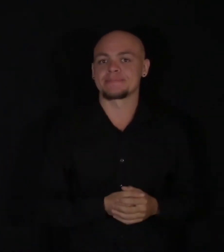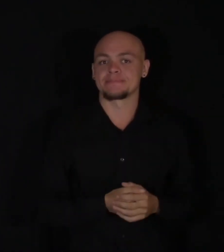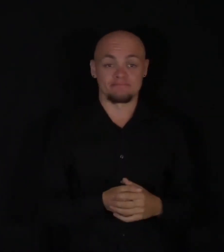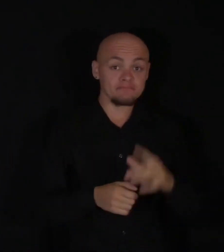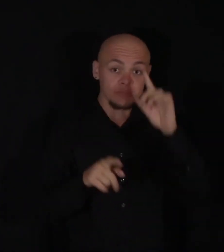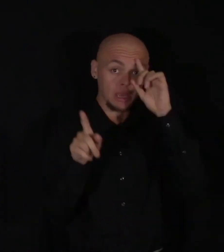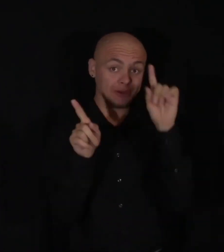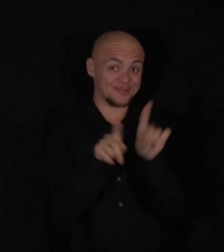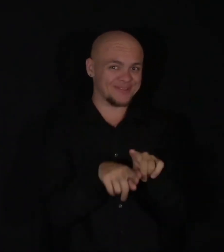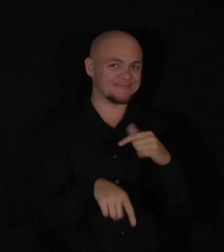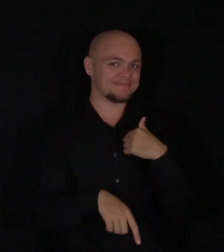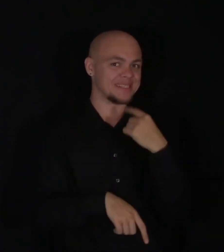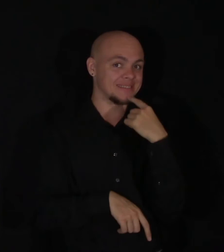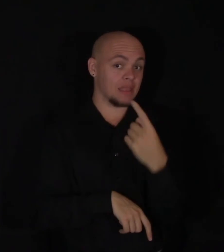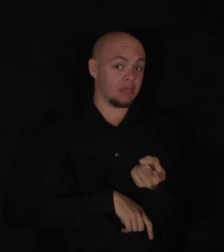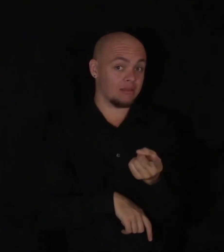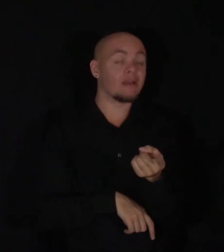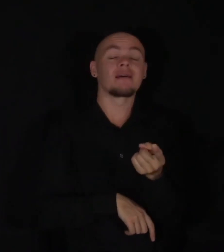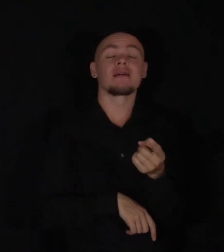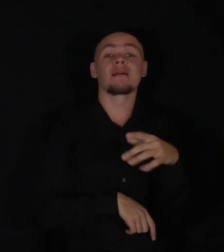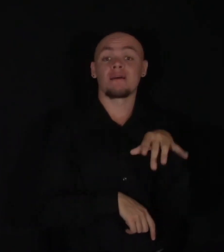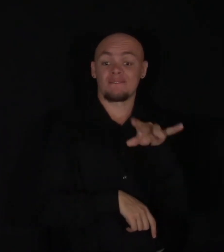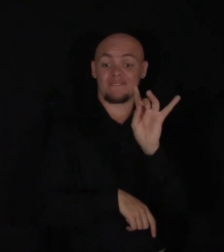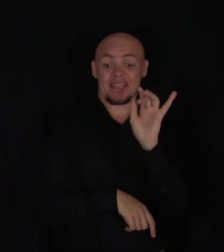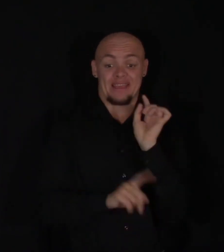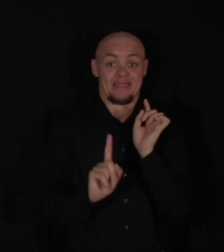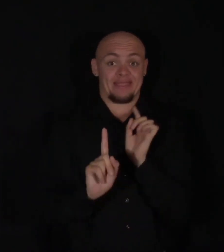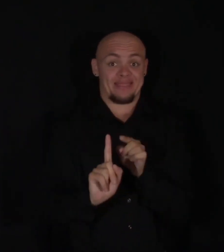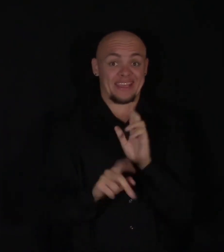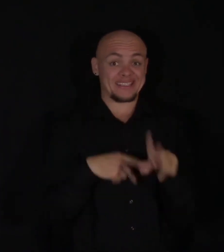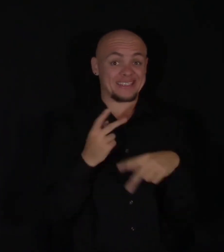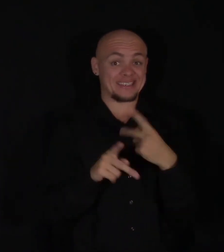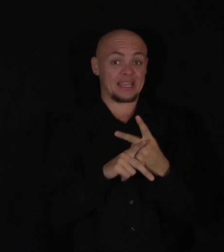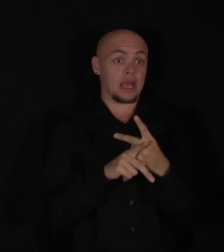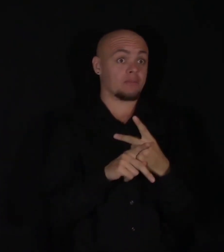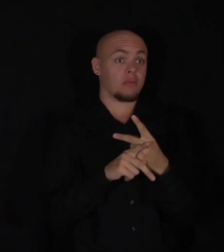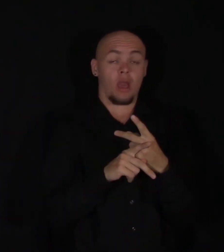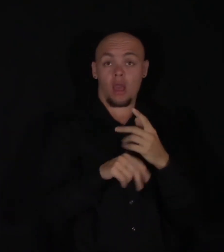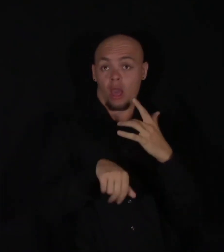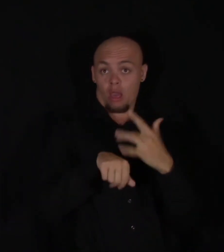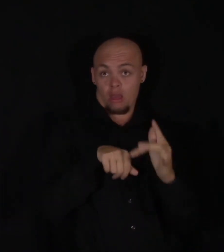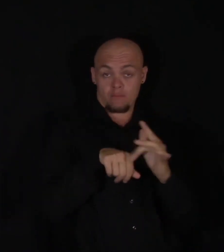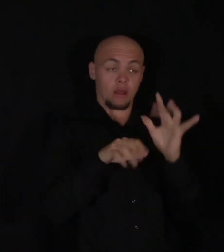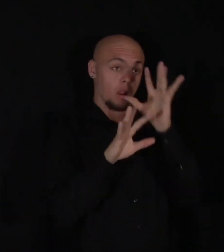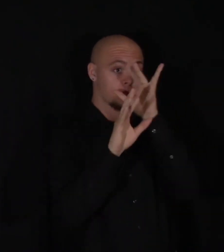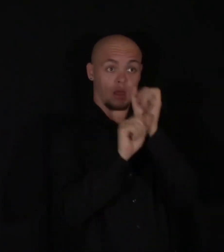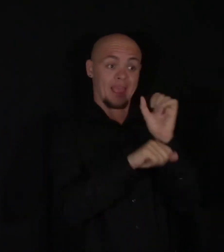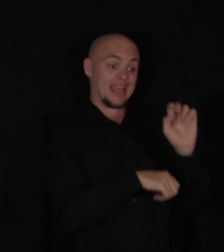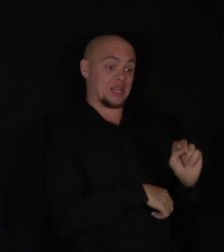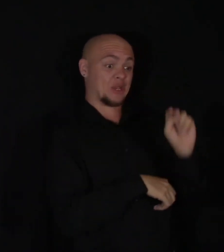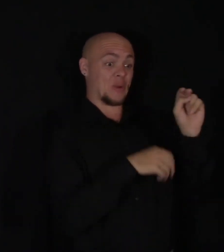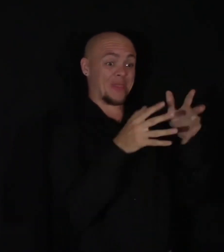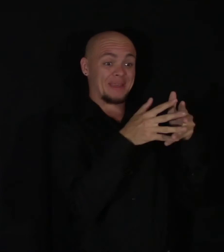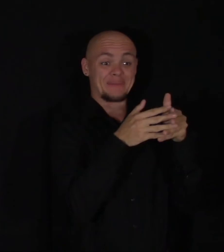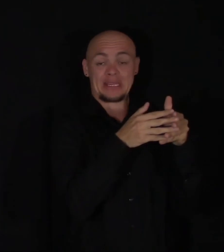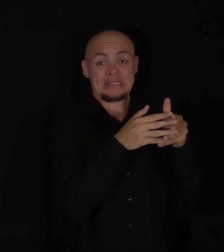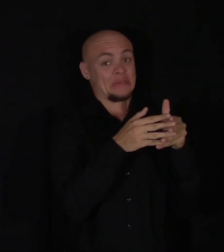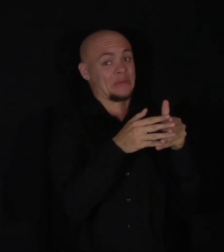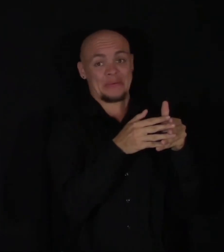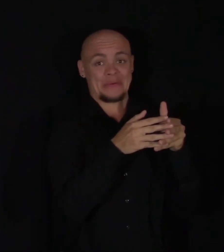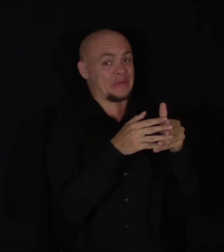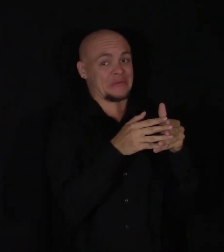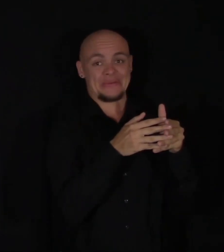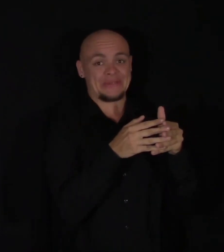when I'll say that the chances of finding this kind of seduction out in the open in North America is pretty close to slim,